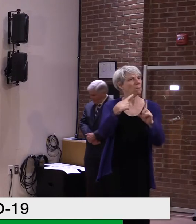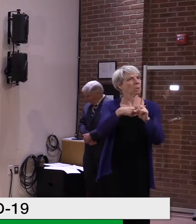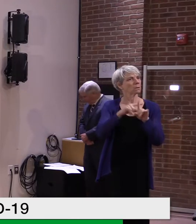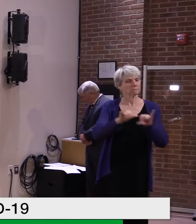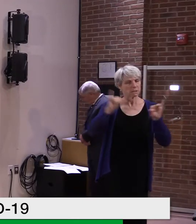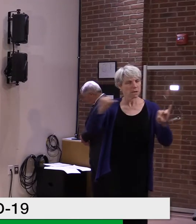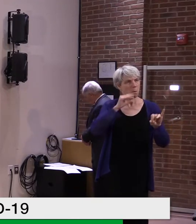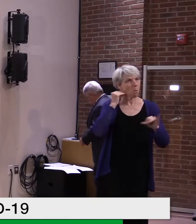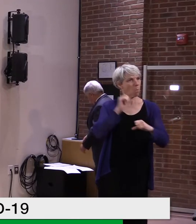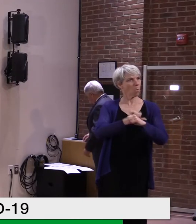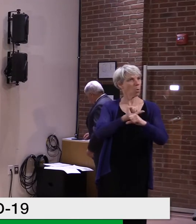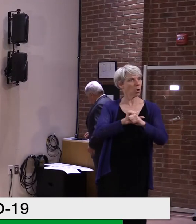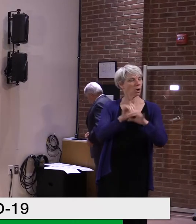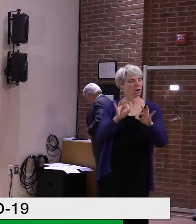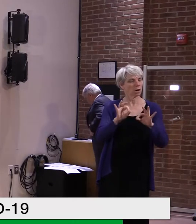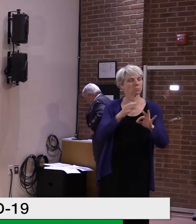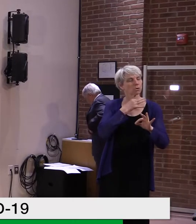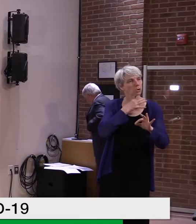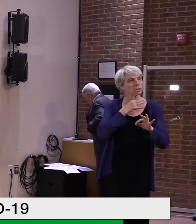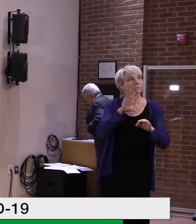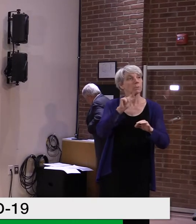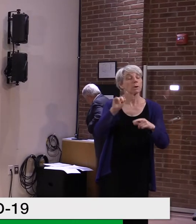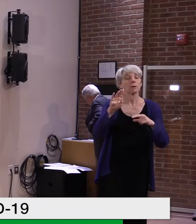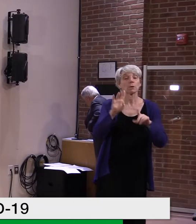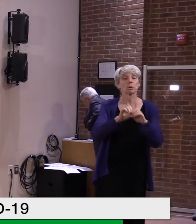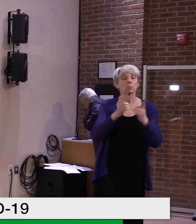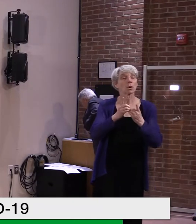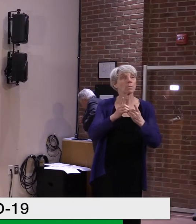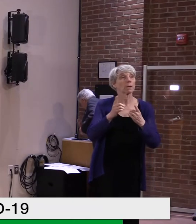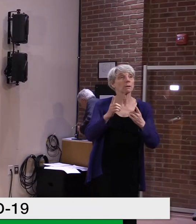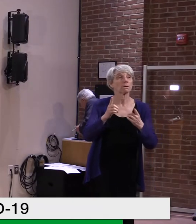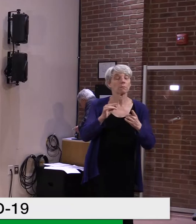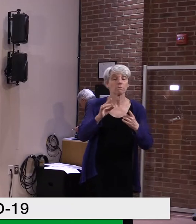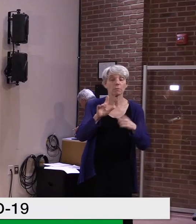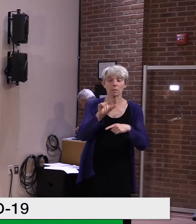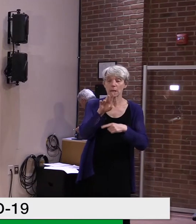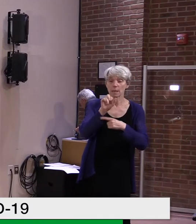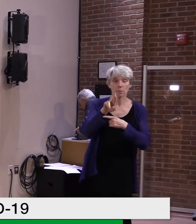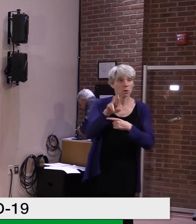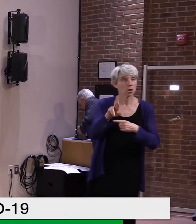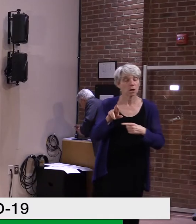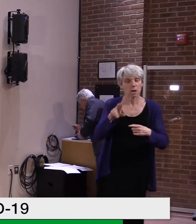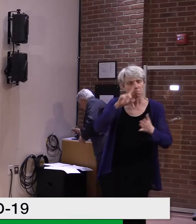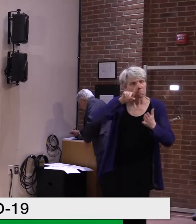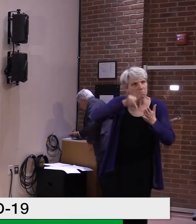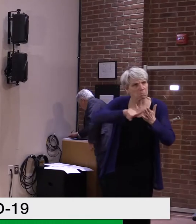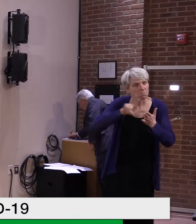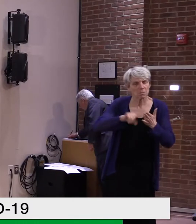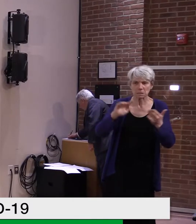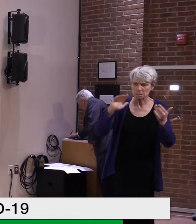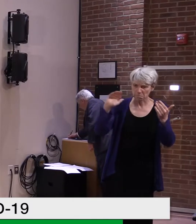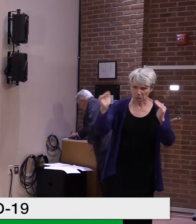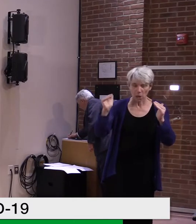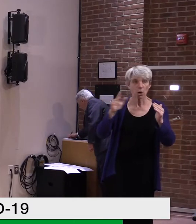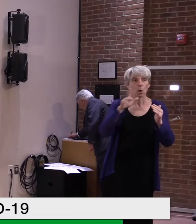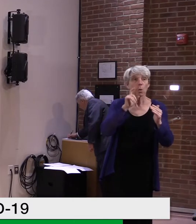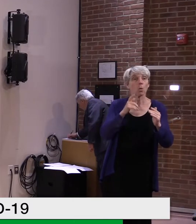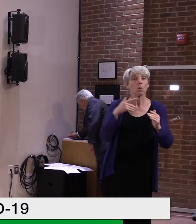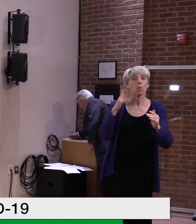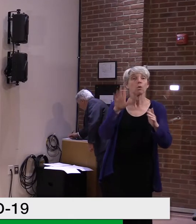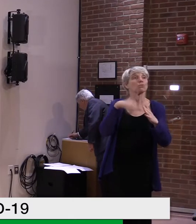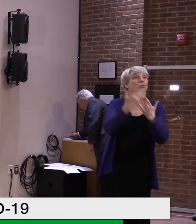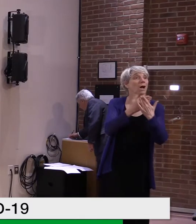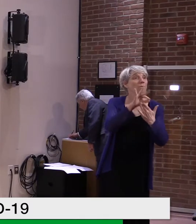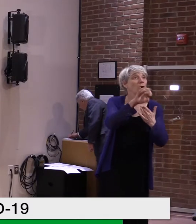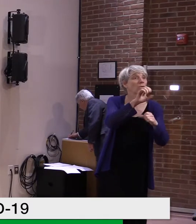and whether or not the people who work at home are productive? Is there a way of checking